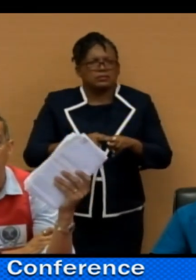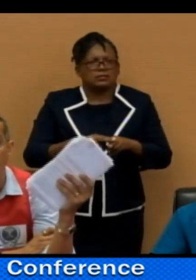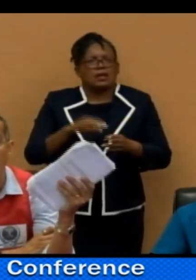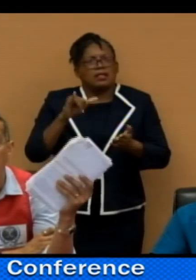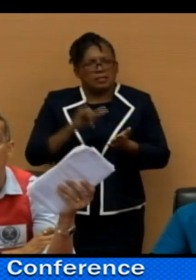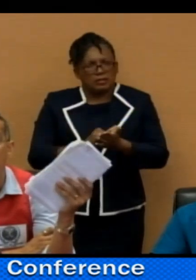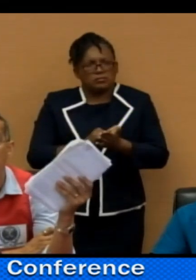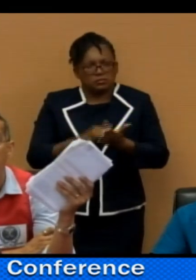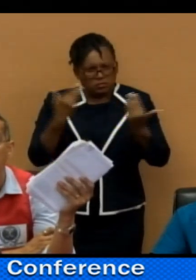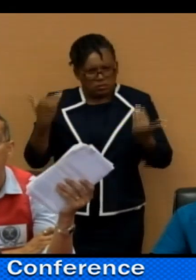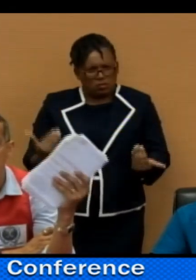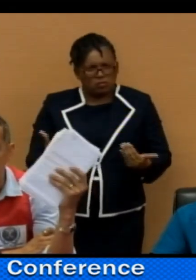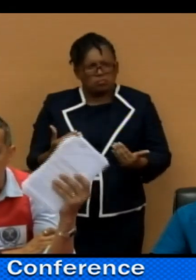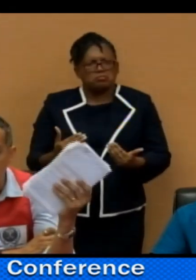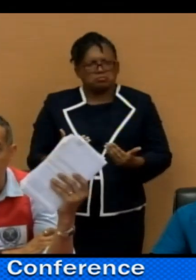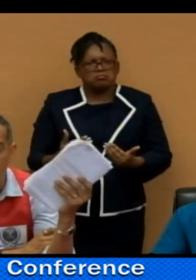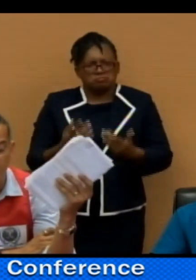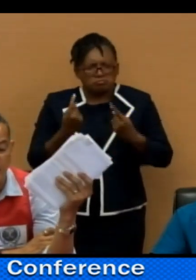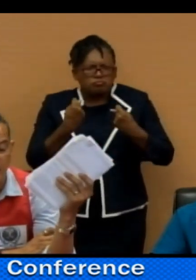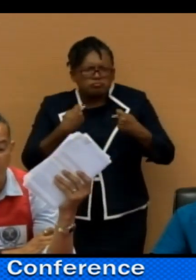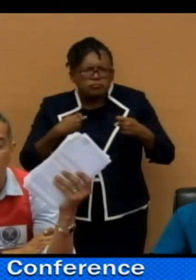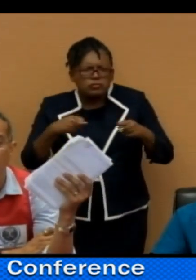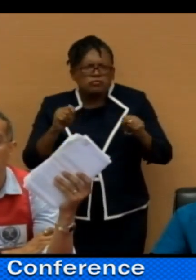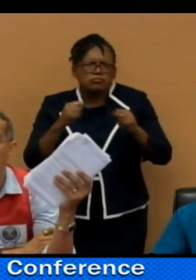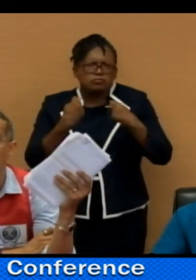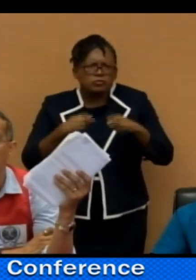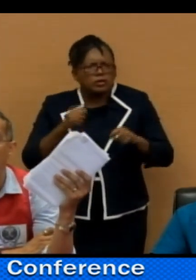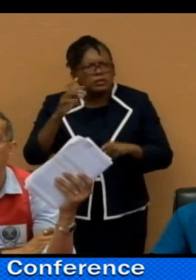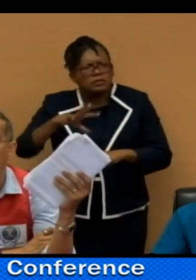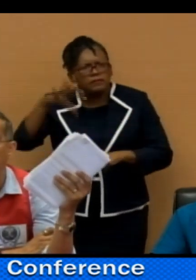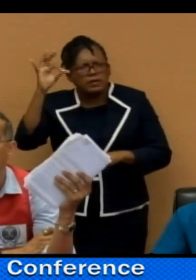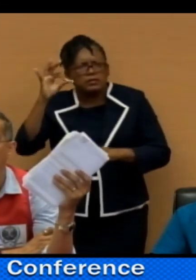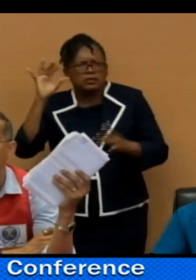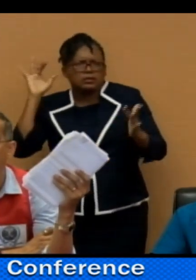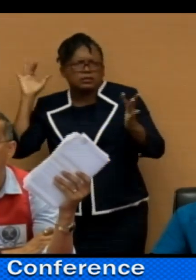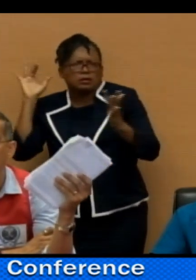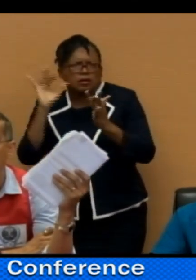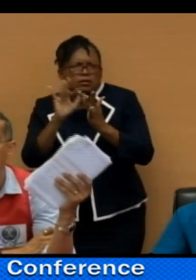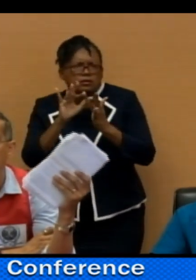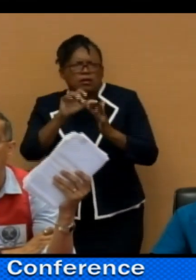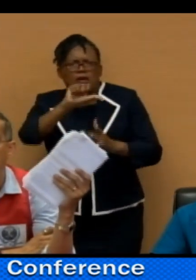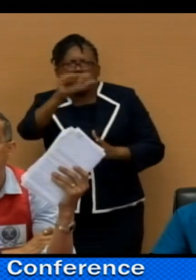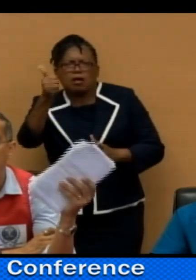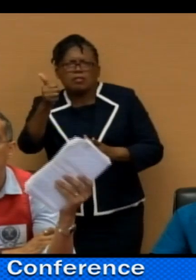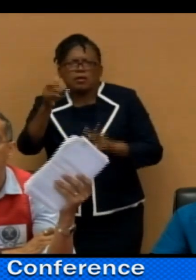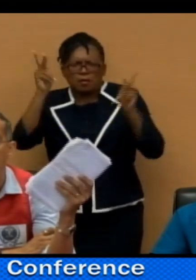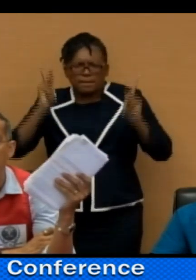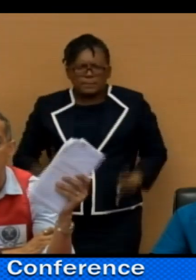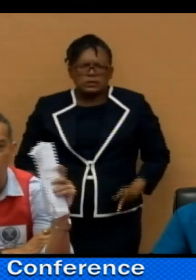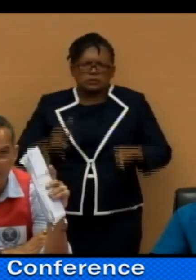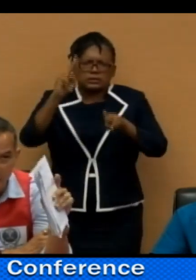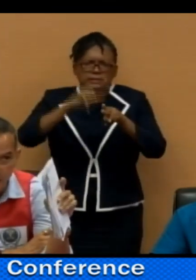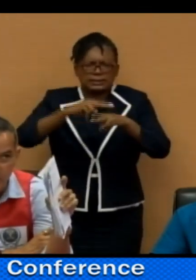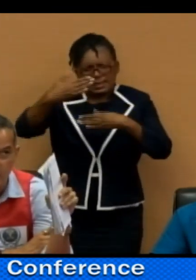currently involved in. The seating arrangement in order to contact any of those who sat next